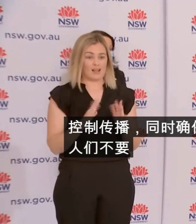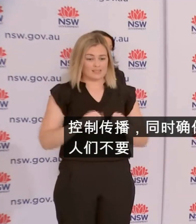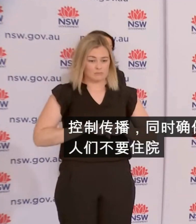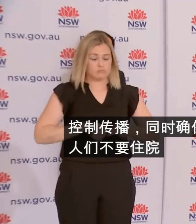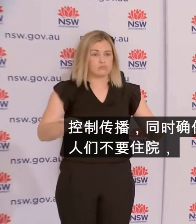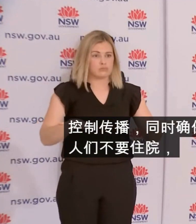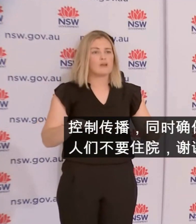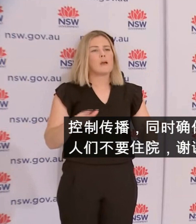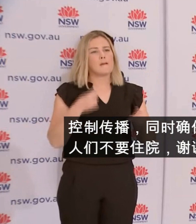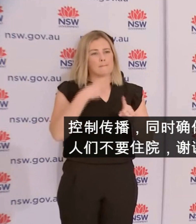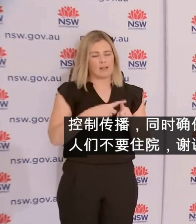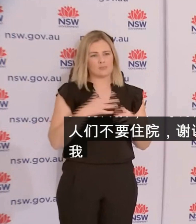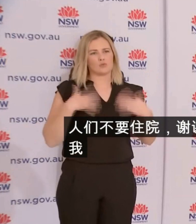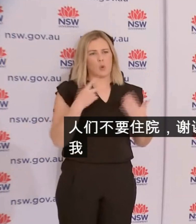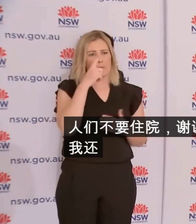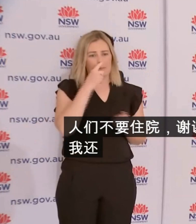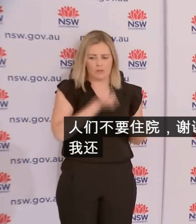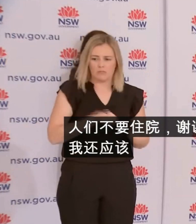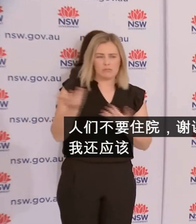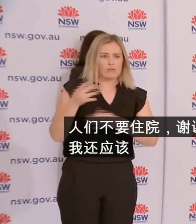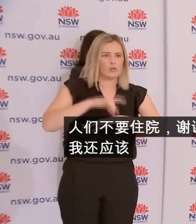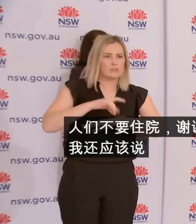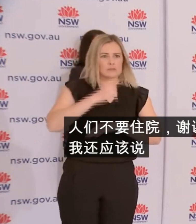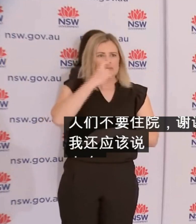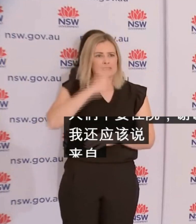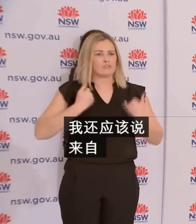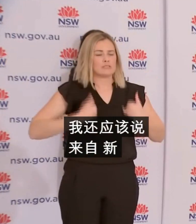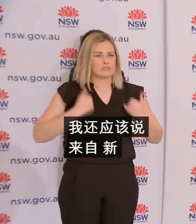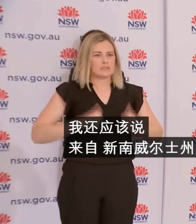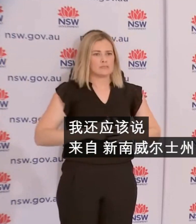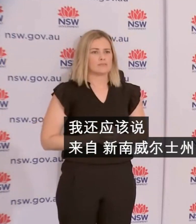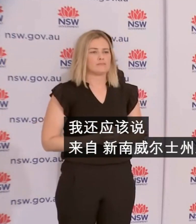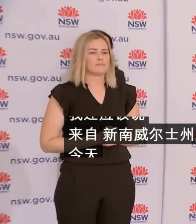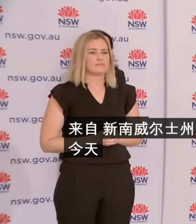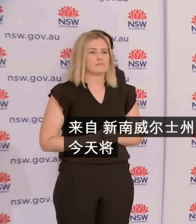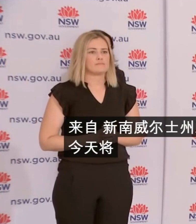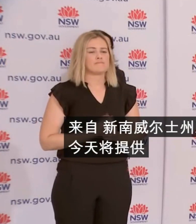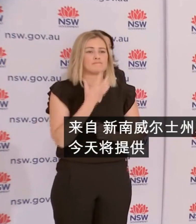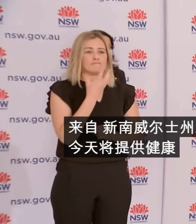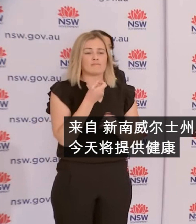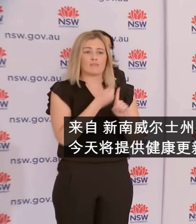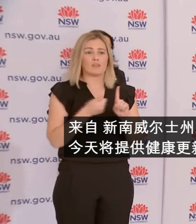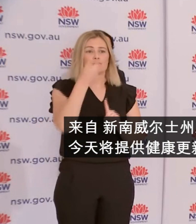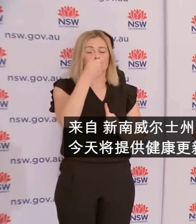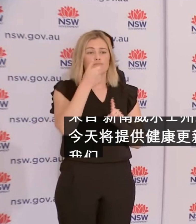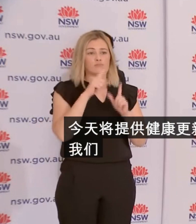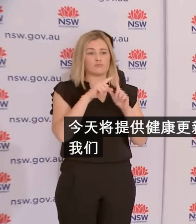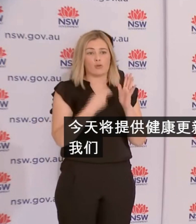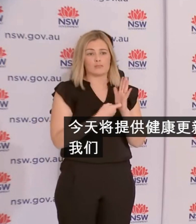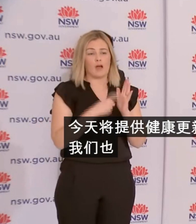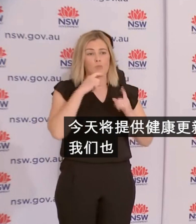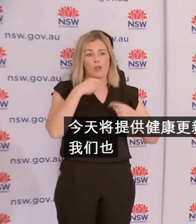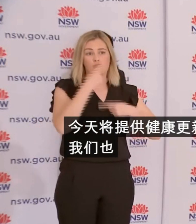people stay out of hospital. Thank you. I should also say that Dr. Marianne Gale from New South Wales Health will provide the health update today. And